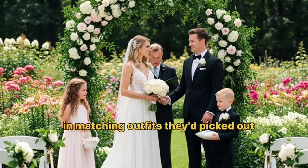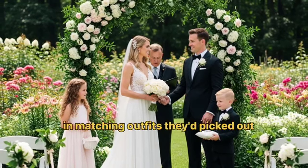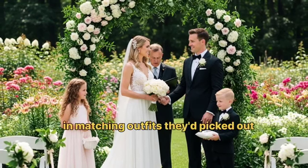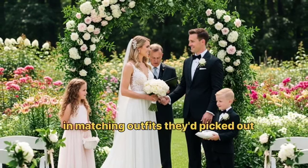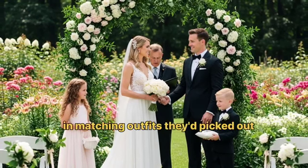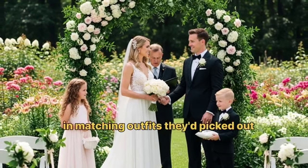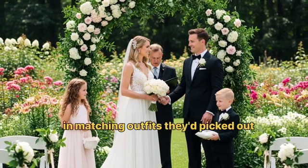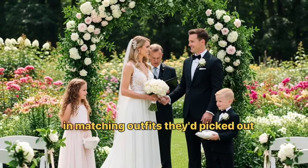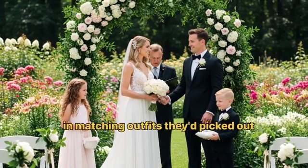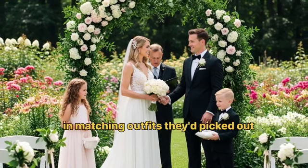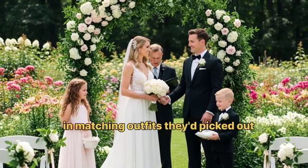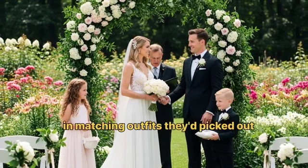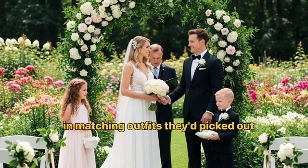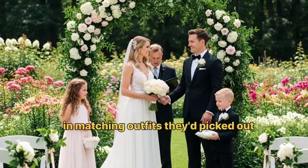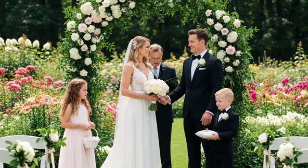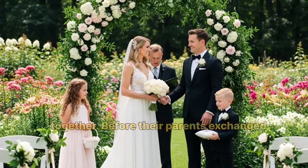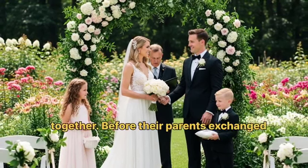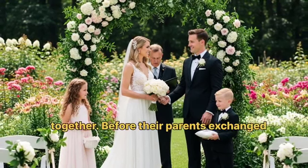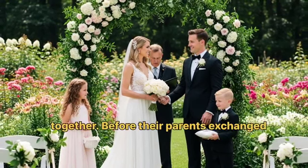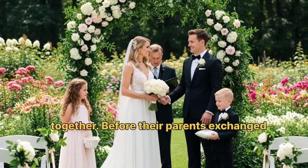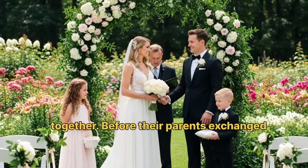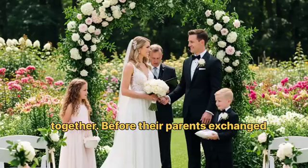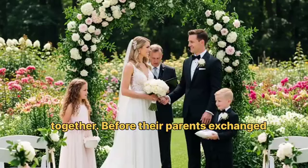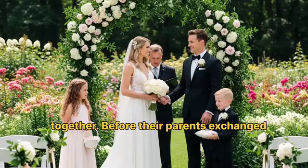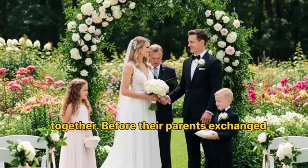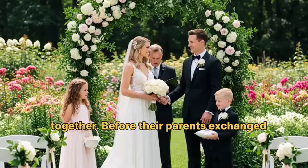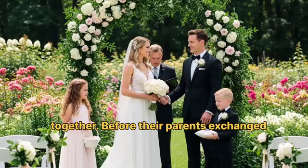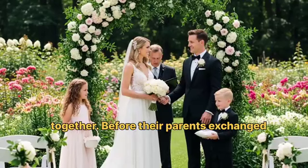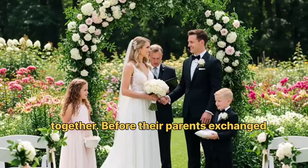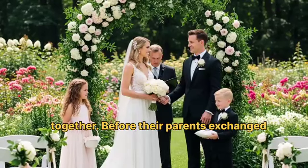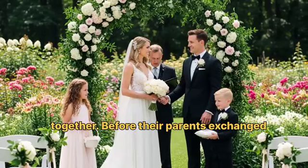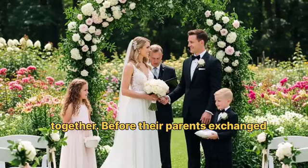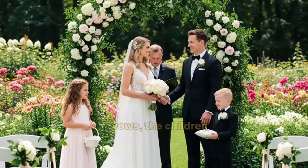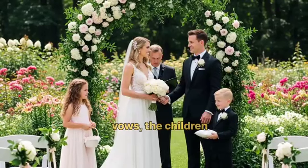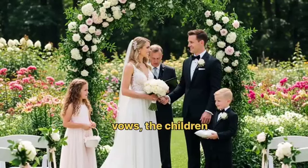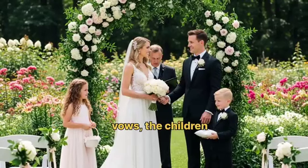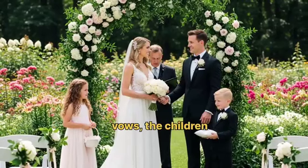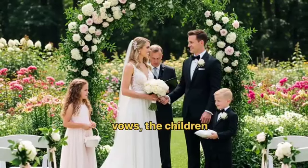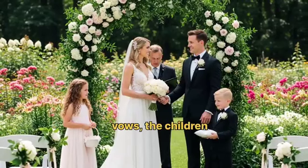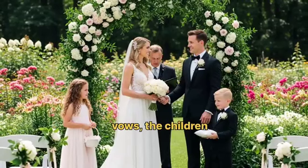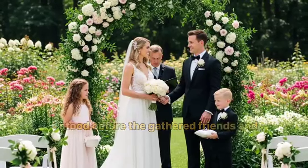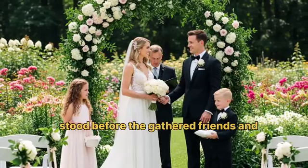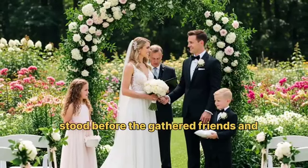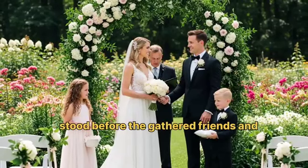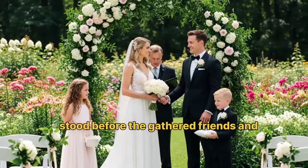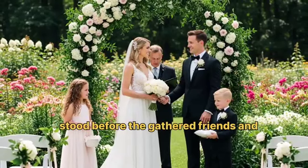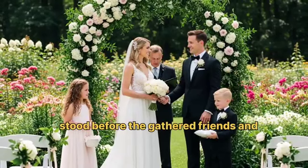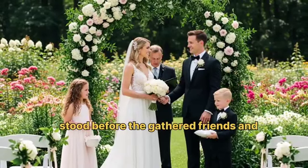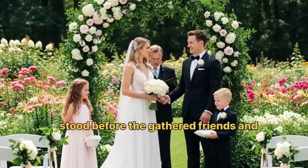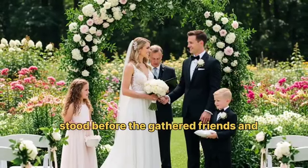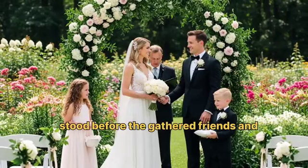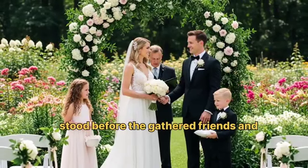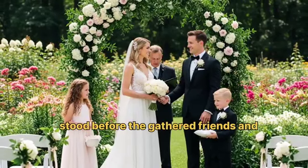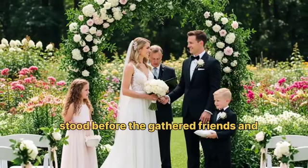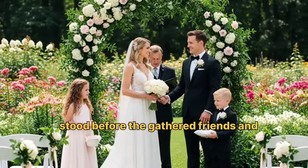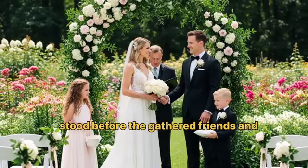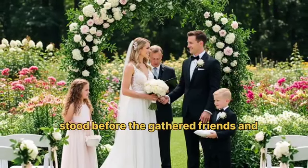matching outfits they'd picked out together. Before their parents exchanged vows, the children stood before the gathered friends and family